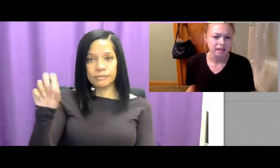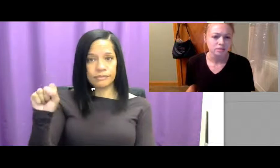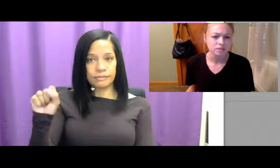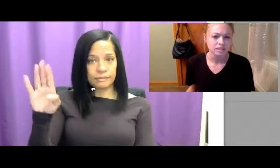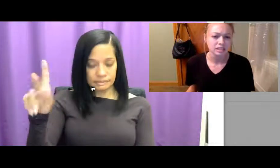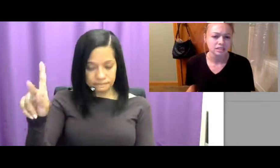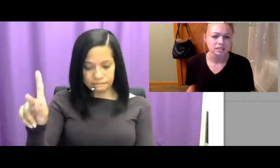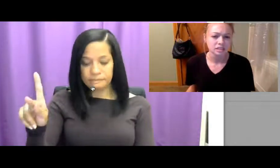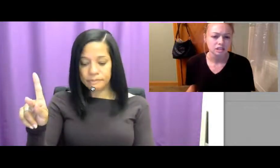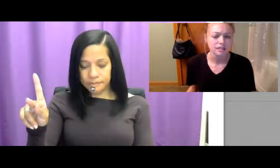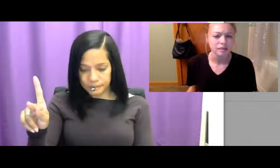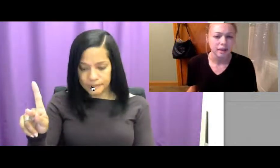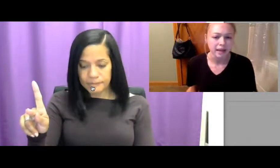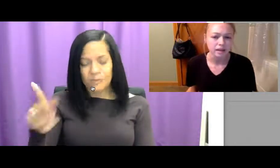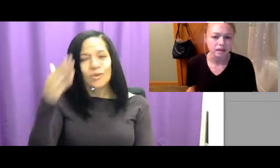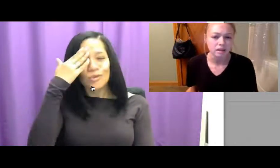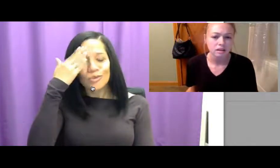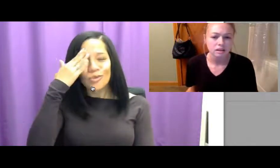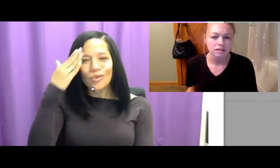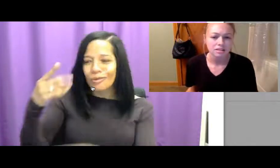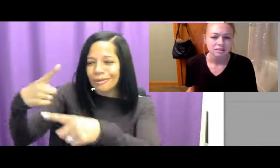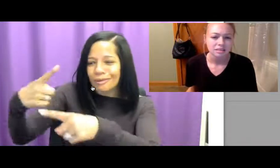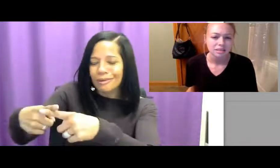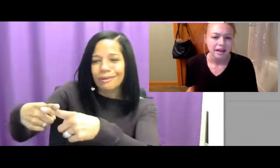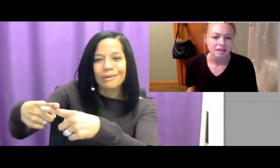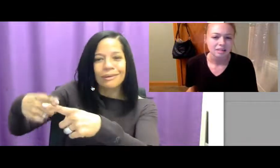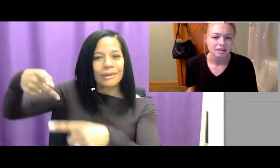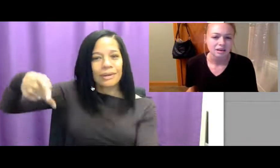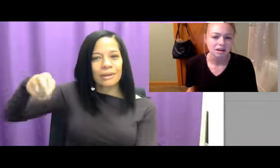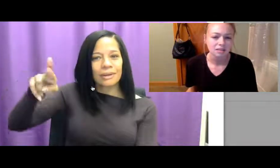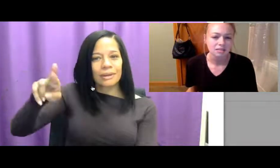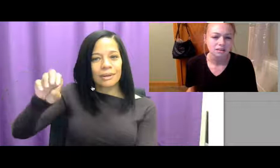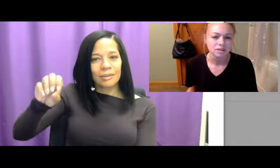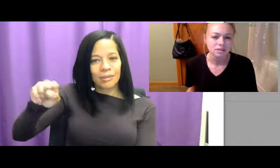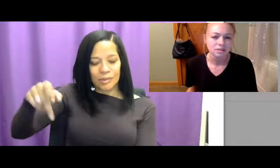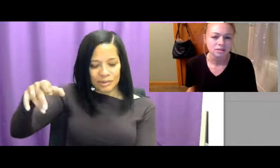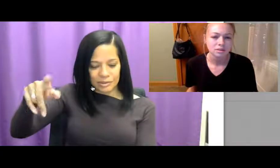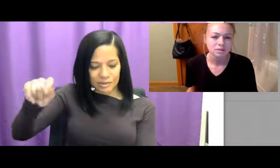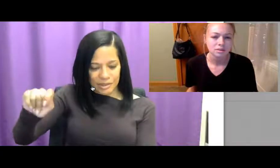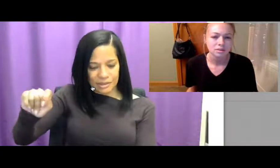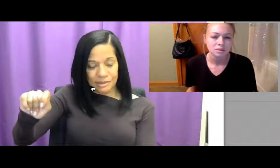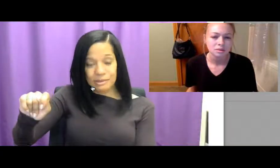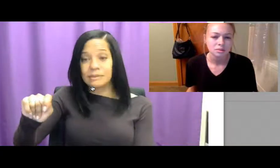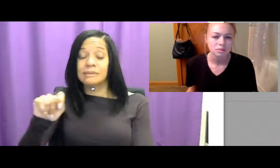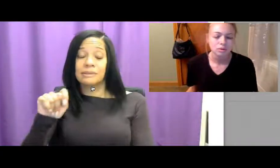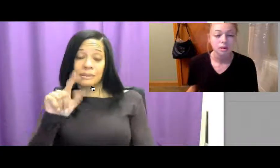The bank I'm using is USA Bank. It's off of